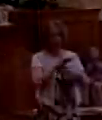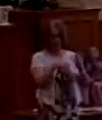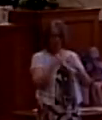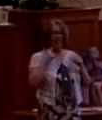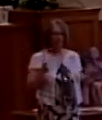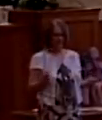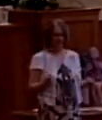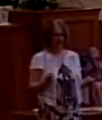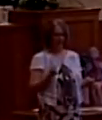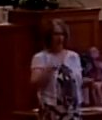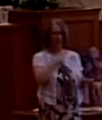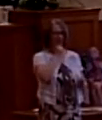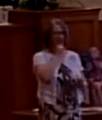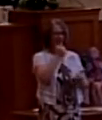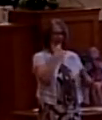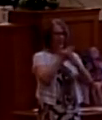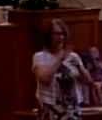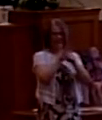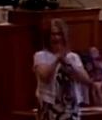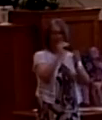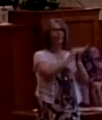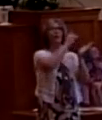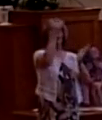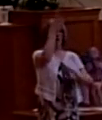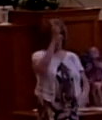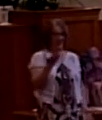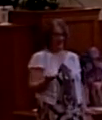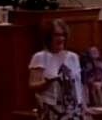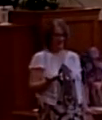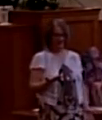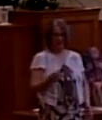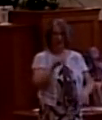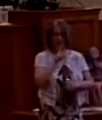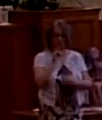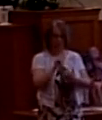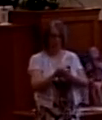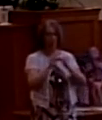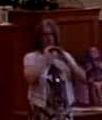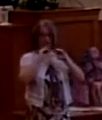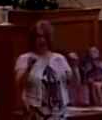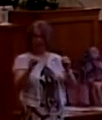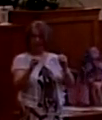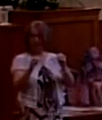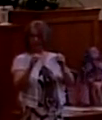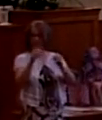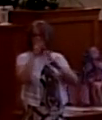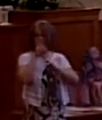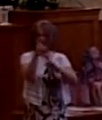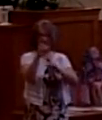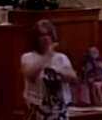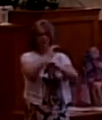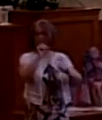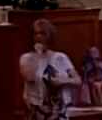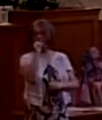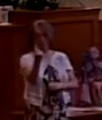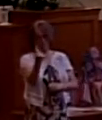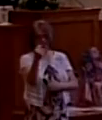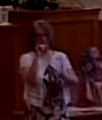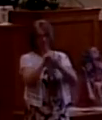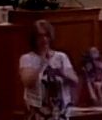and come short of the glory of God. That's the truth. The truth is, there's none righteous, no, not one. That's the